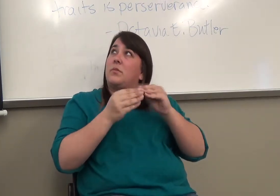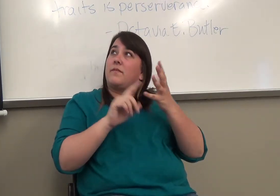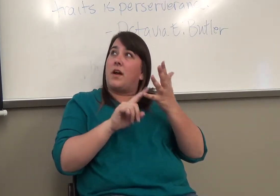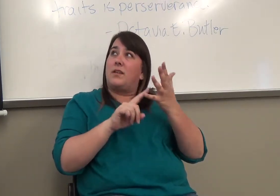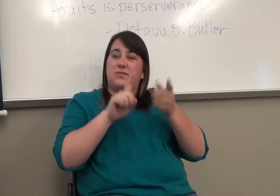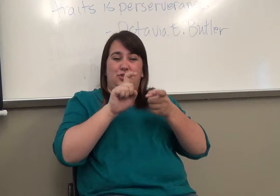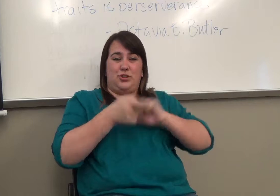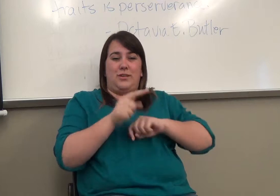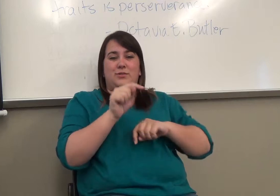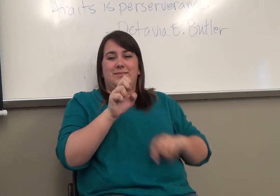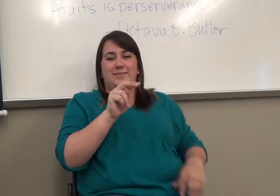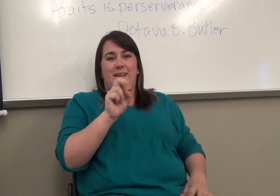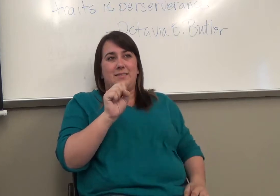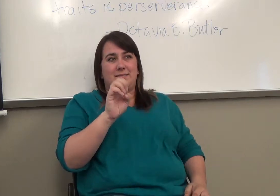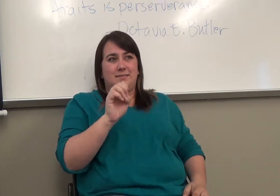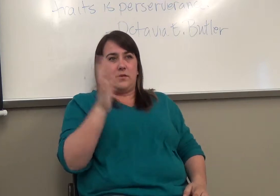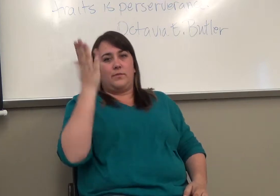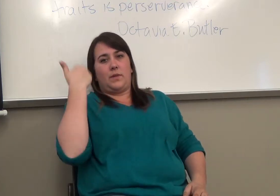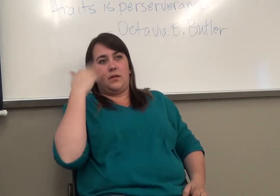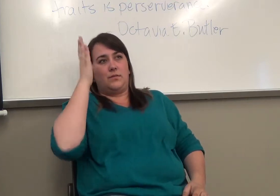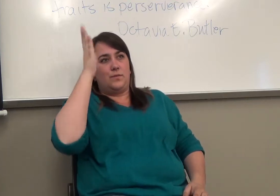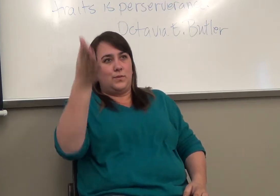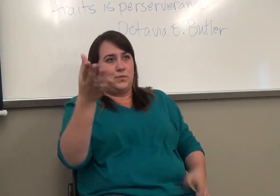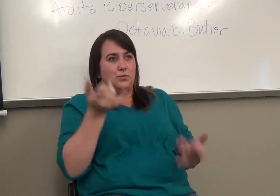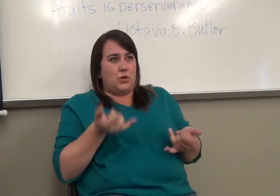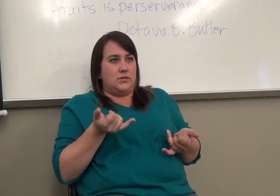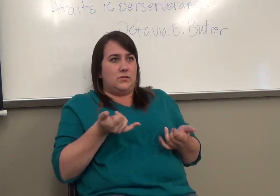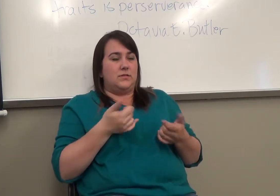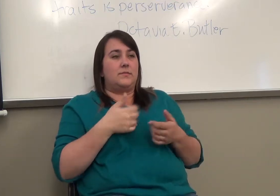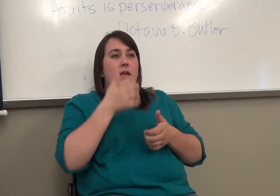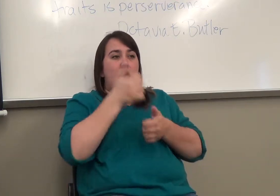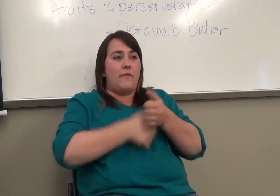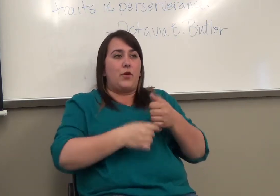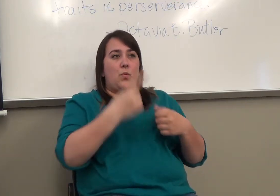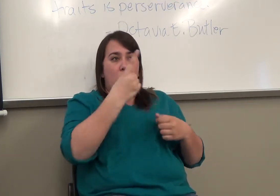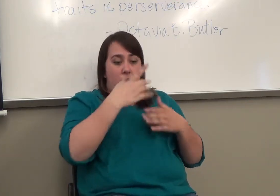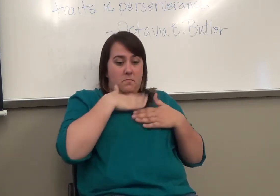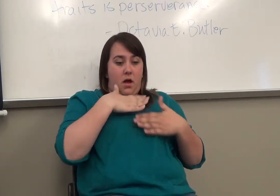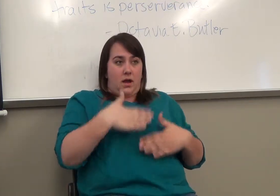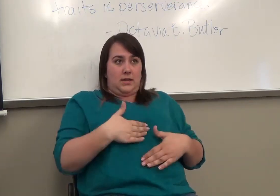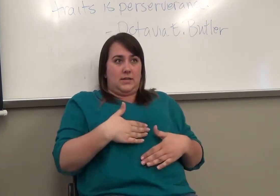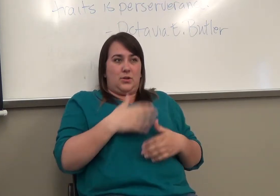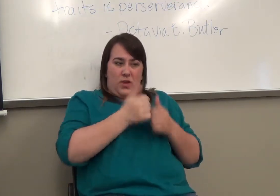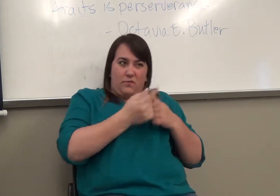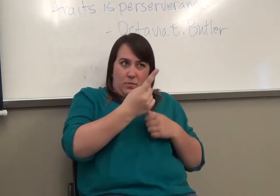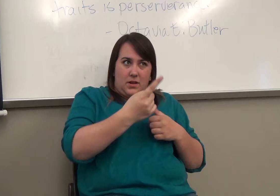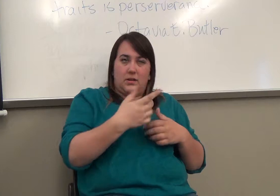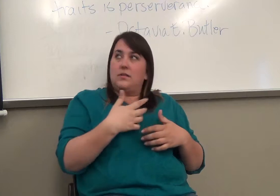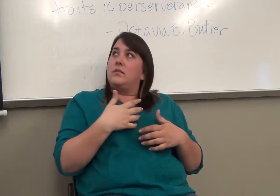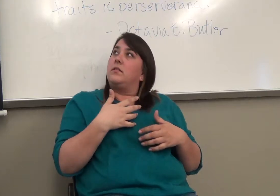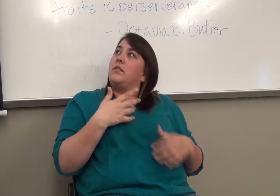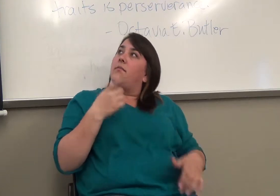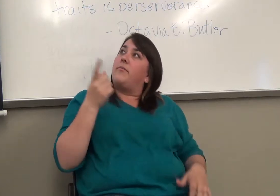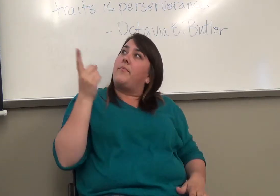work either. Every one body, what does this mean?